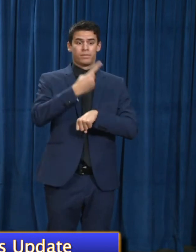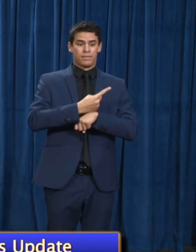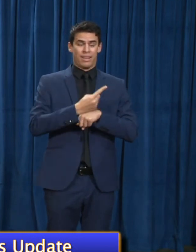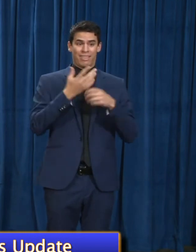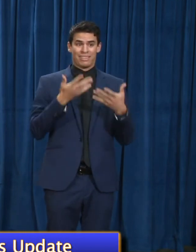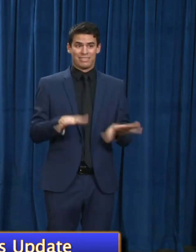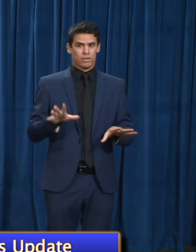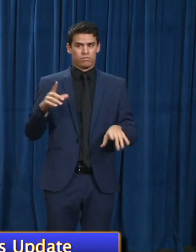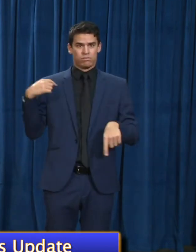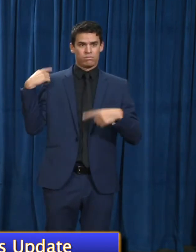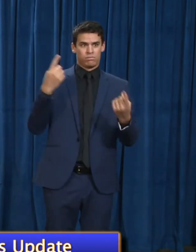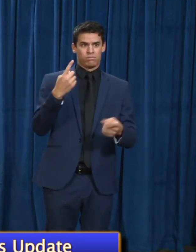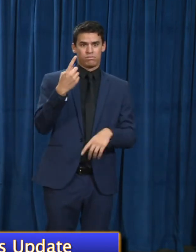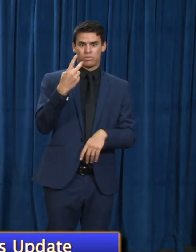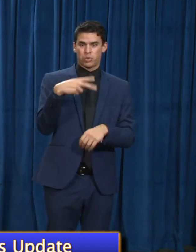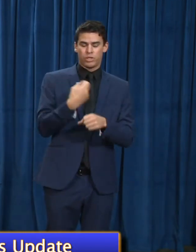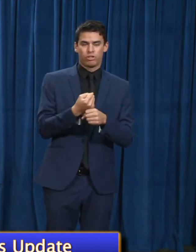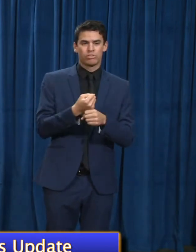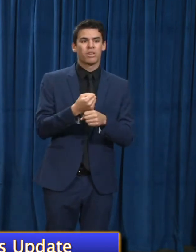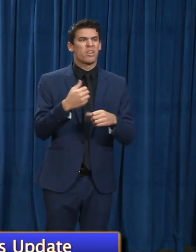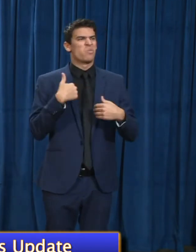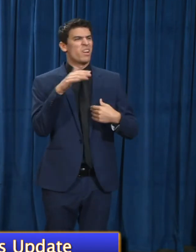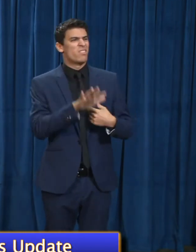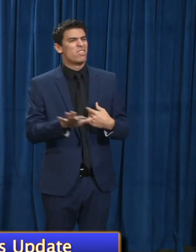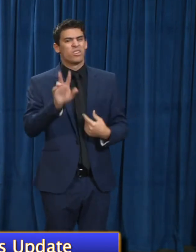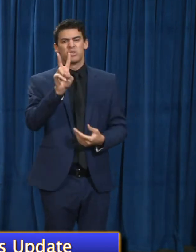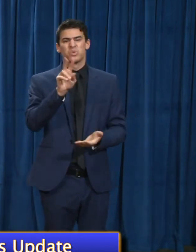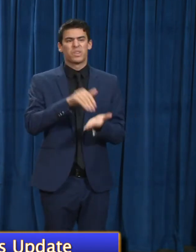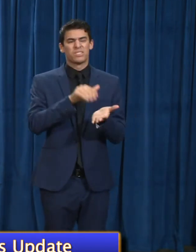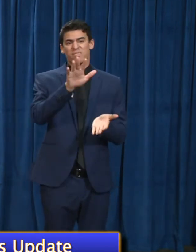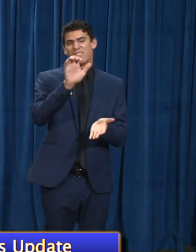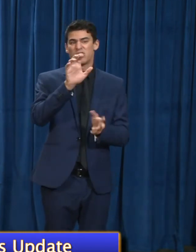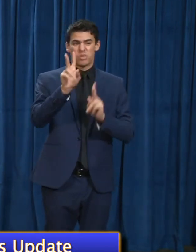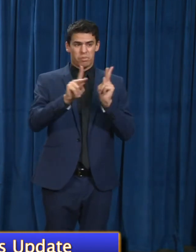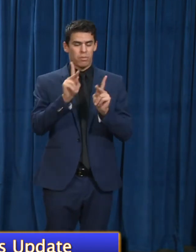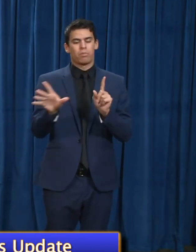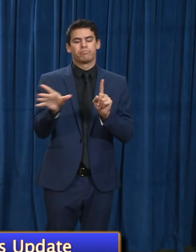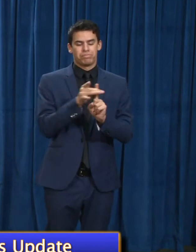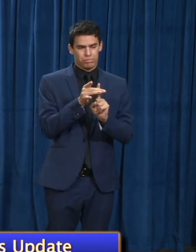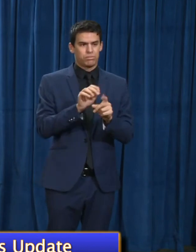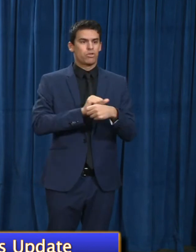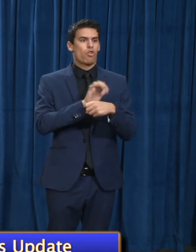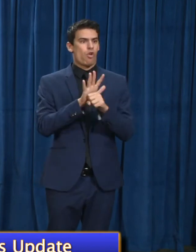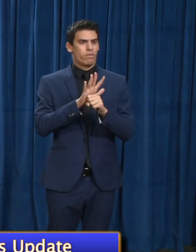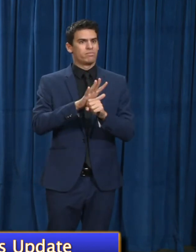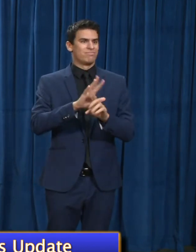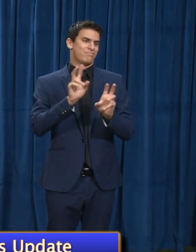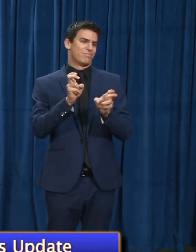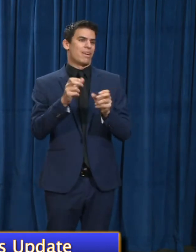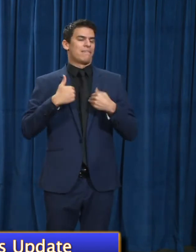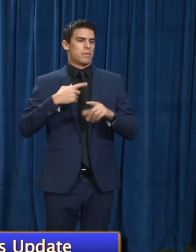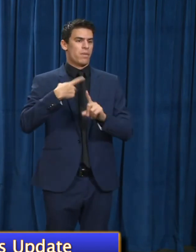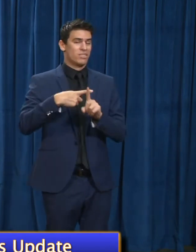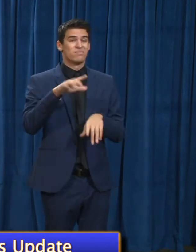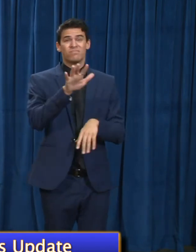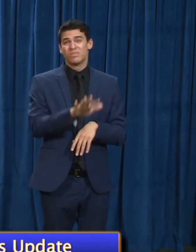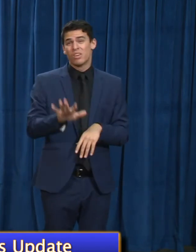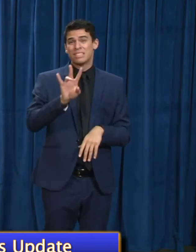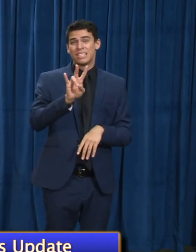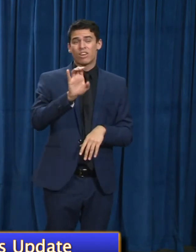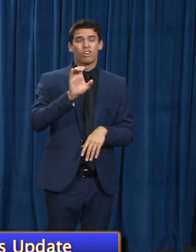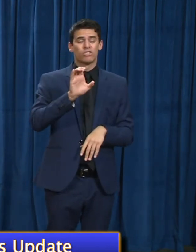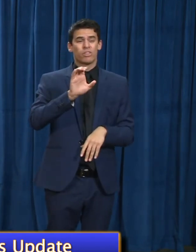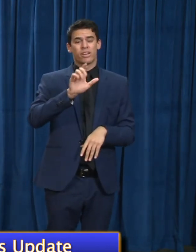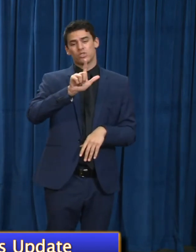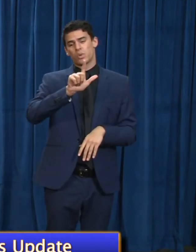pandemic. And we got over 2,500 cases reported yesterday. That is 724